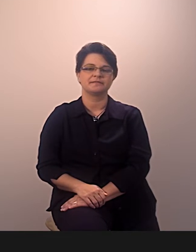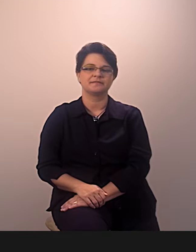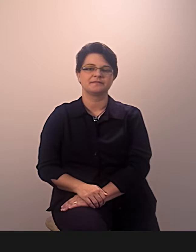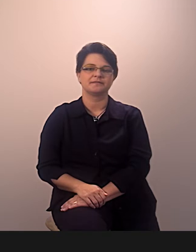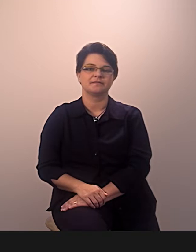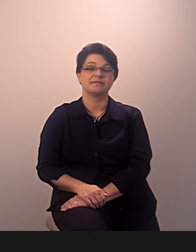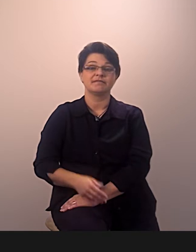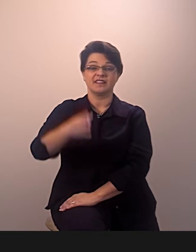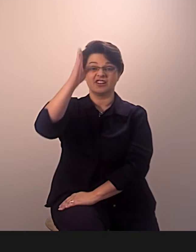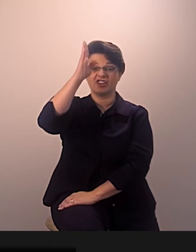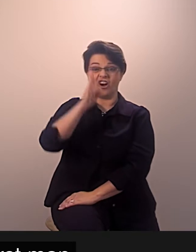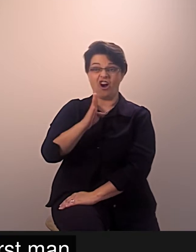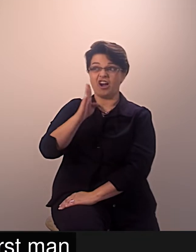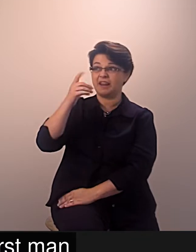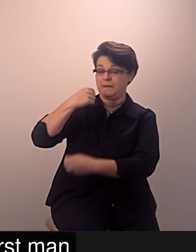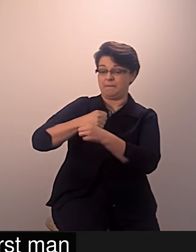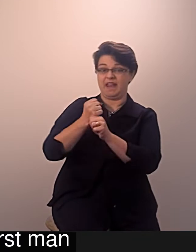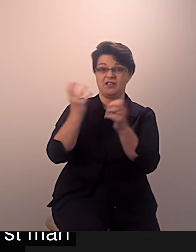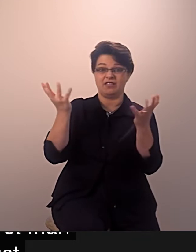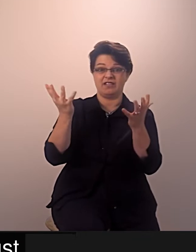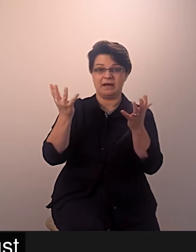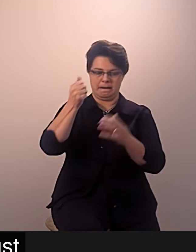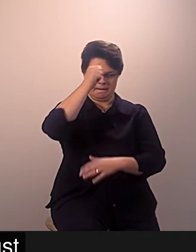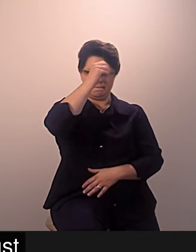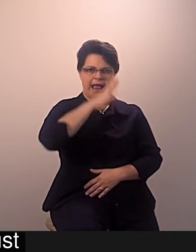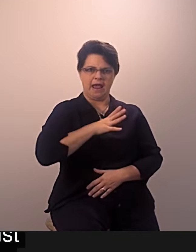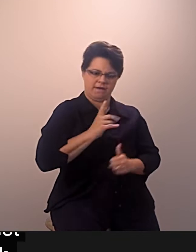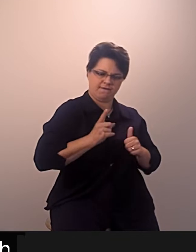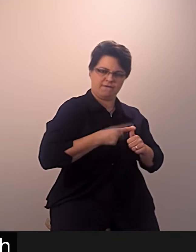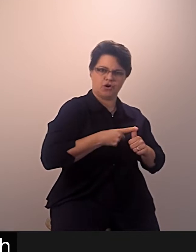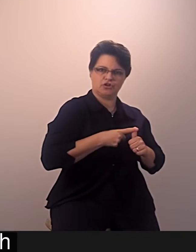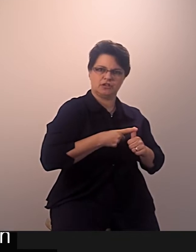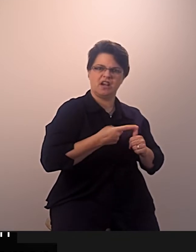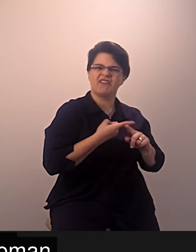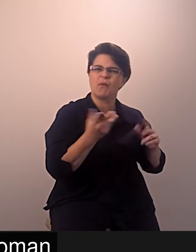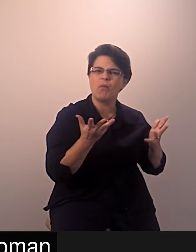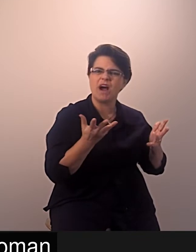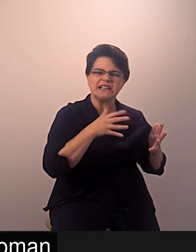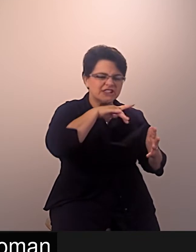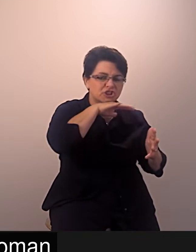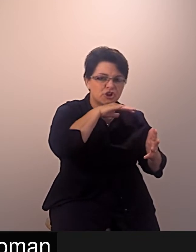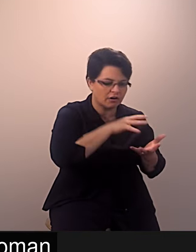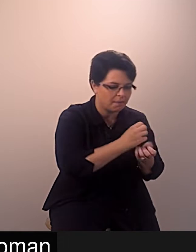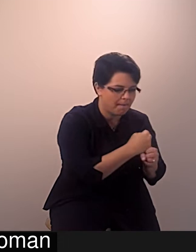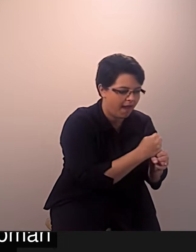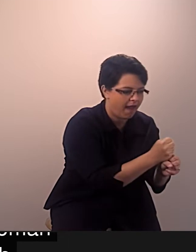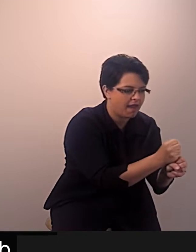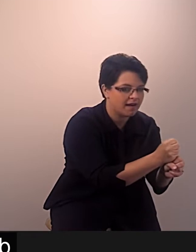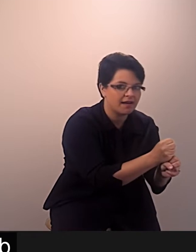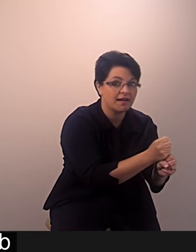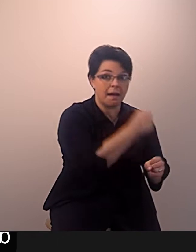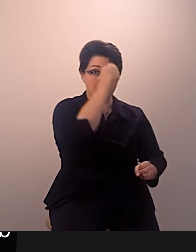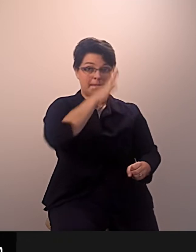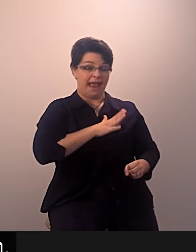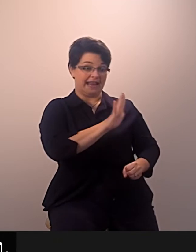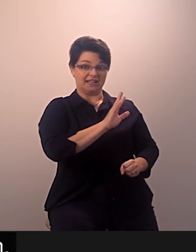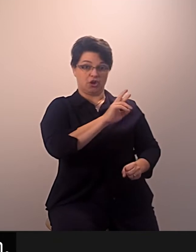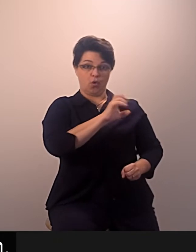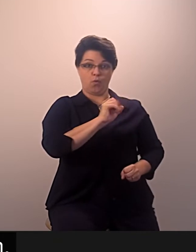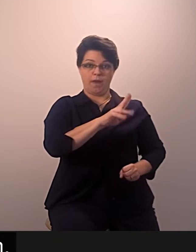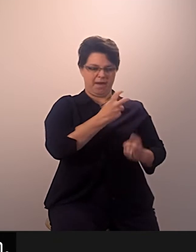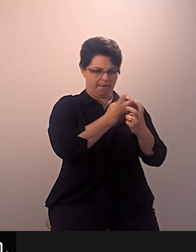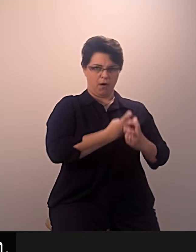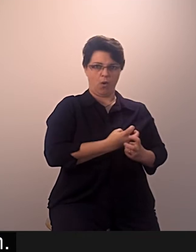God made the first man from the dust of the earth and the first woman from the rib of the man. He called them